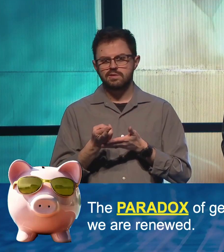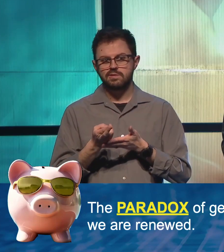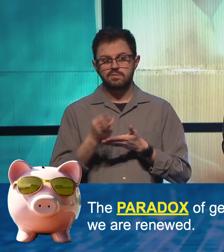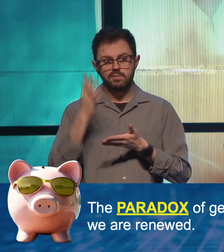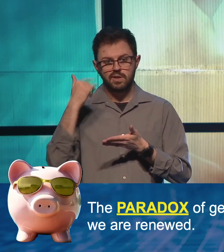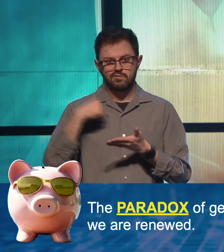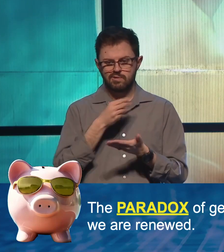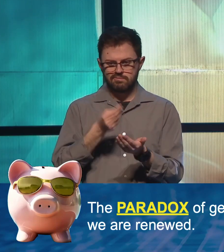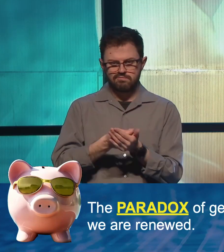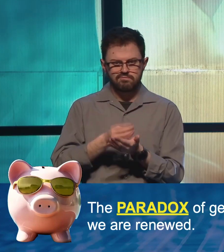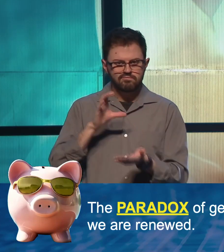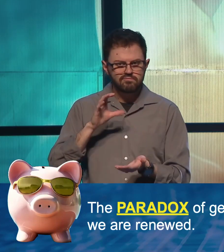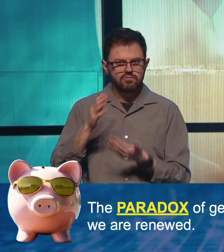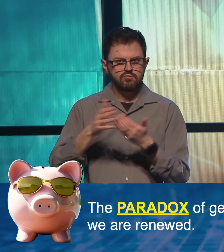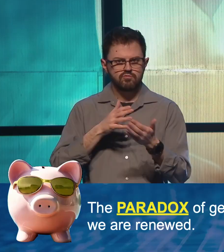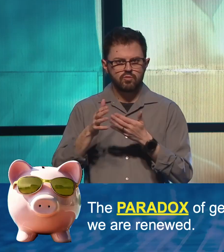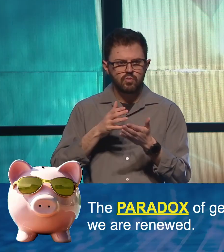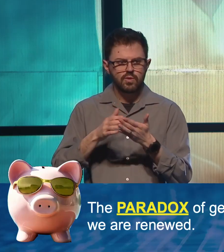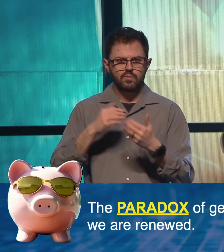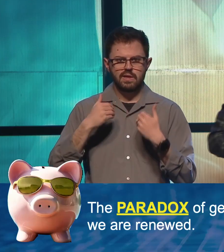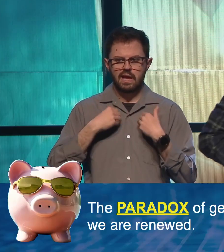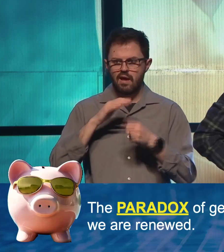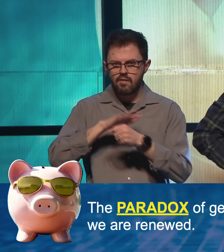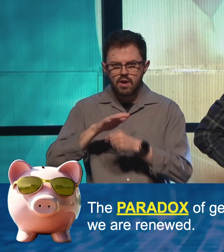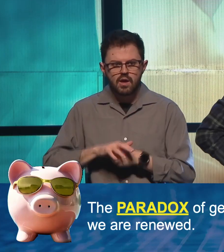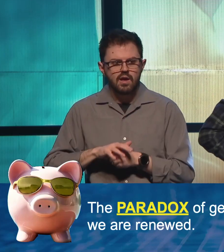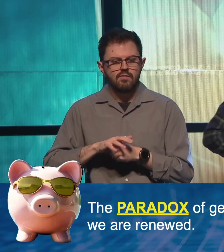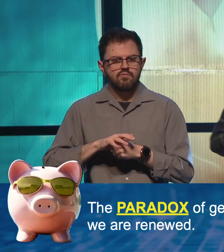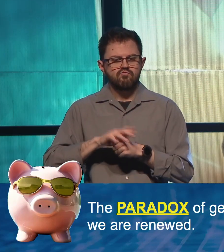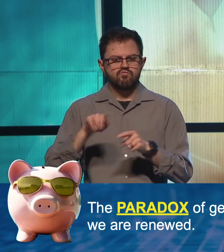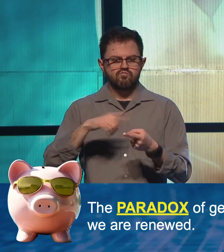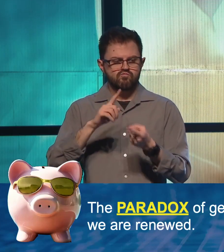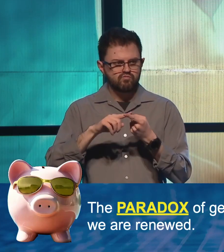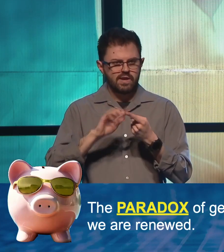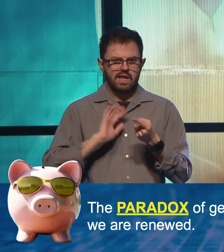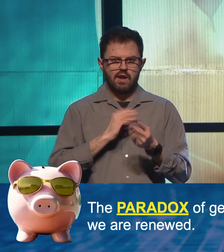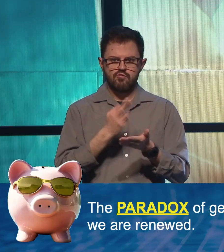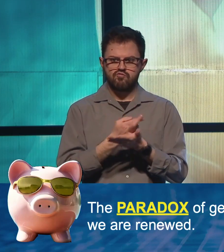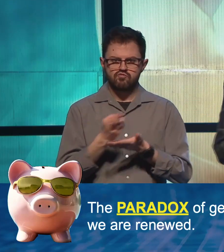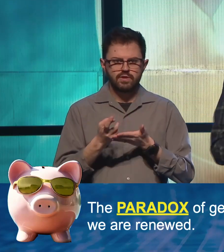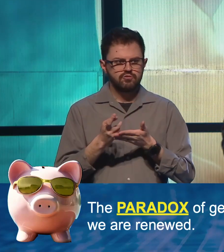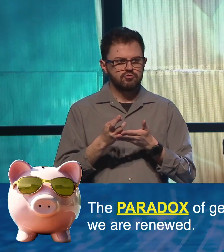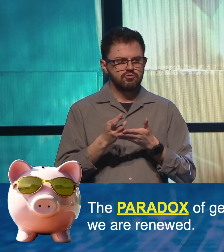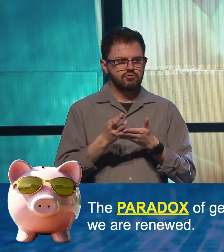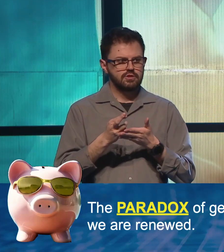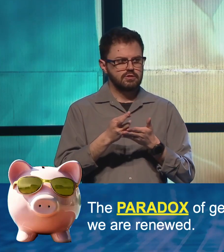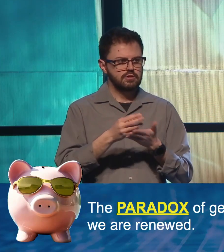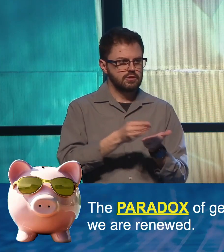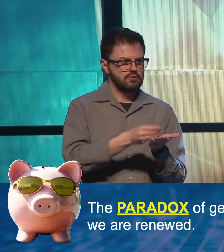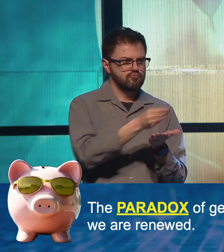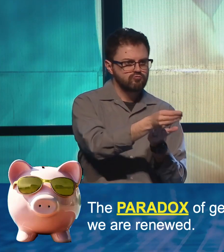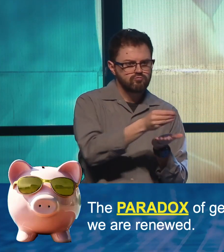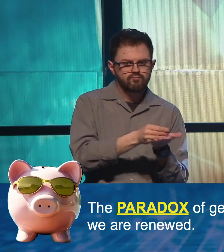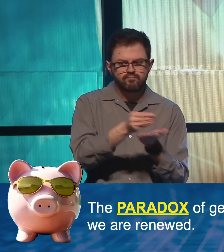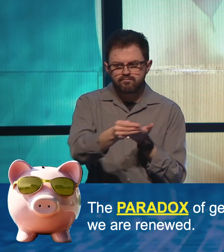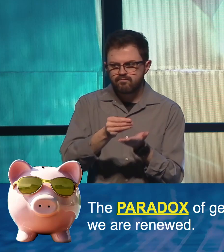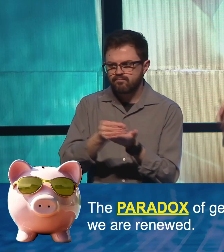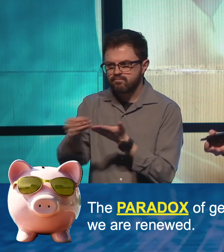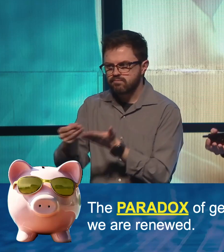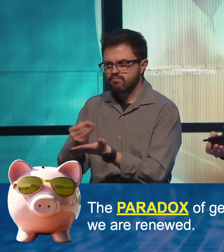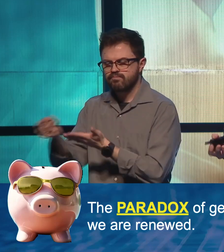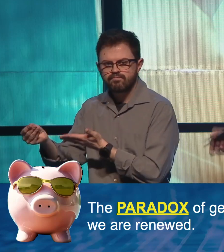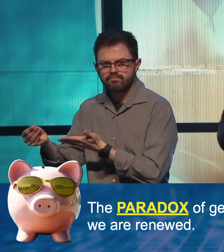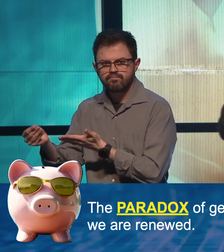abundance, maybe out of our intention, when we let our resources flow out of us, we actually find ourselves not